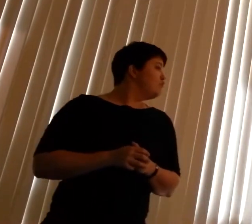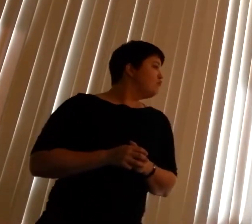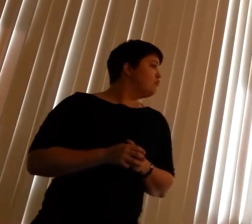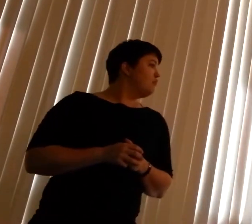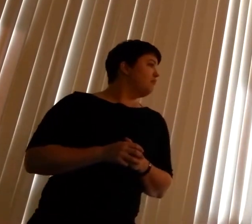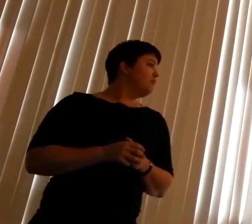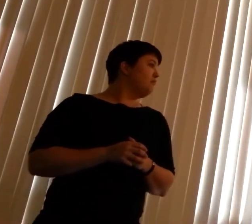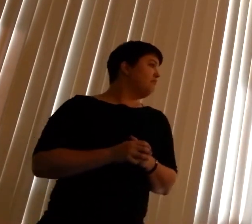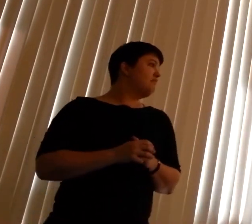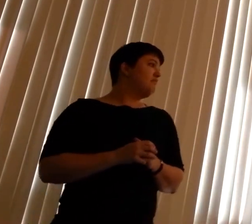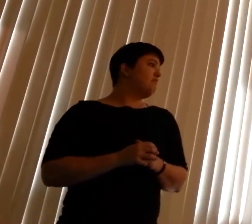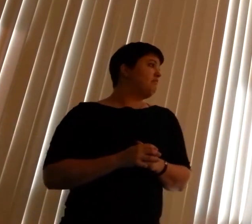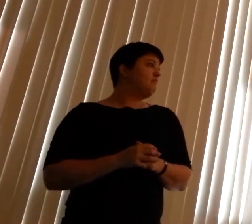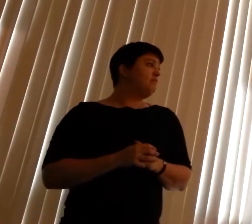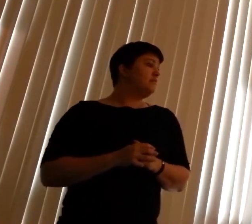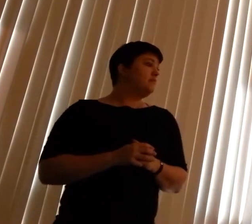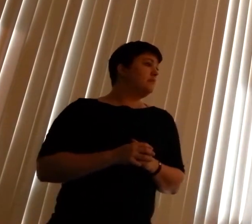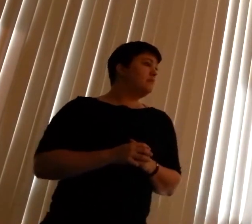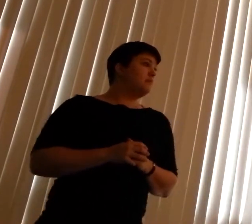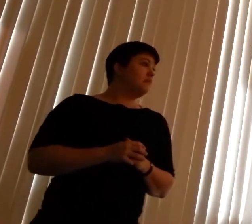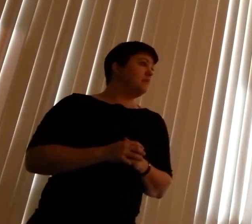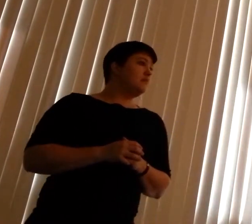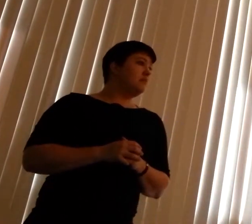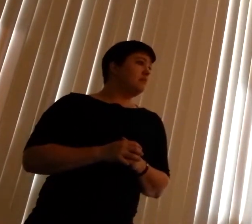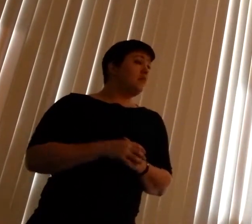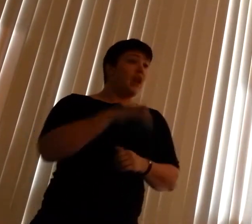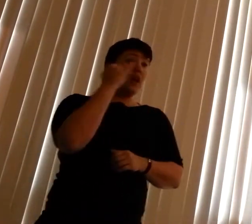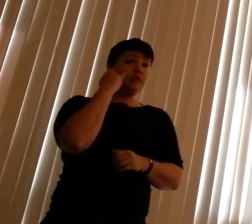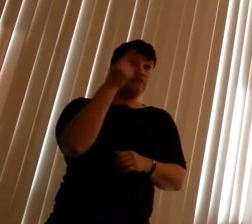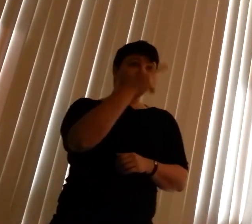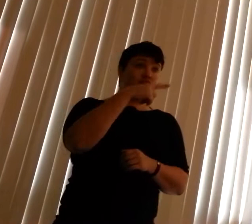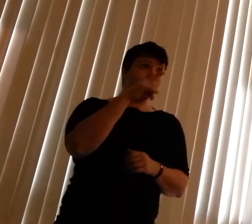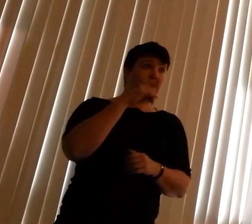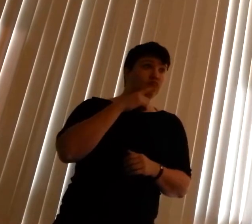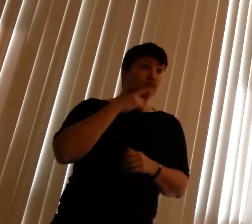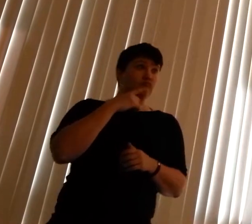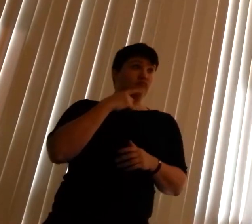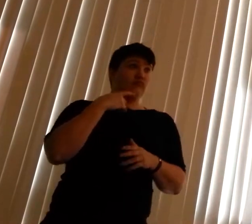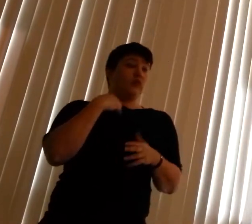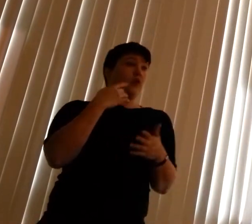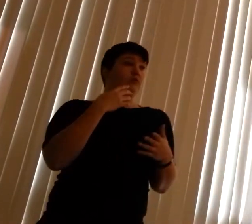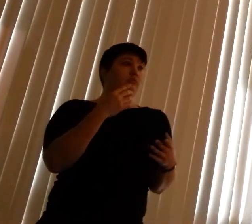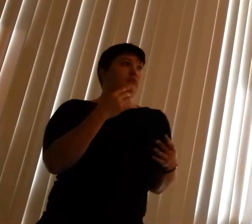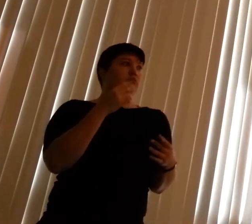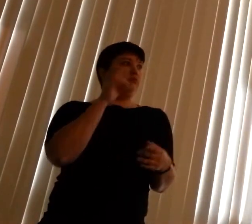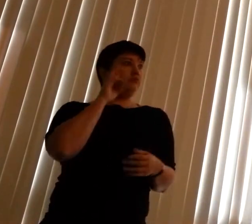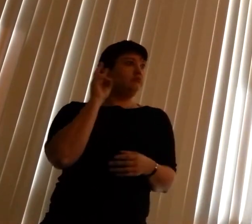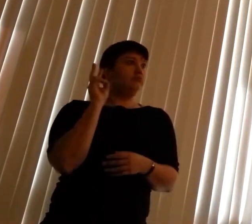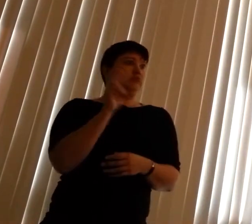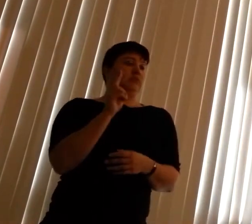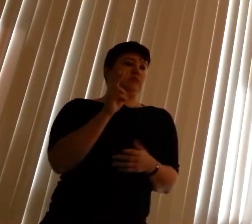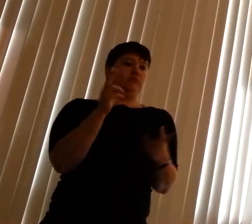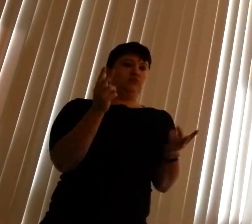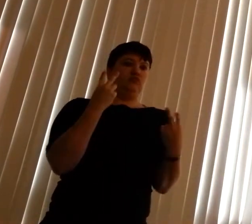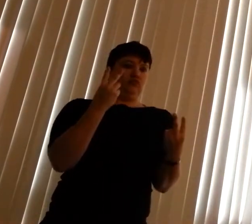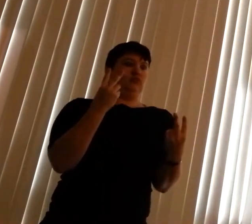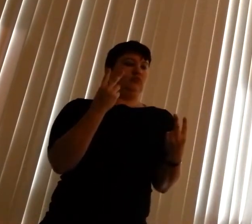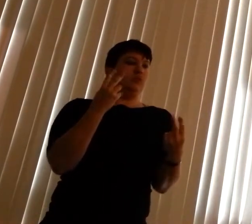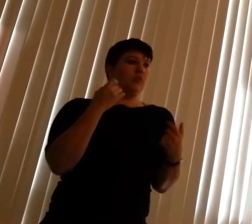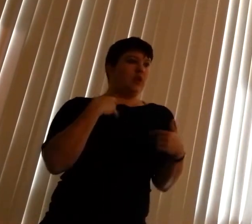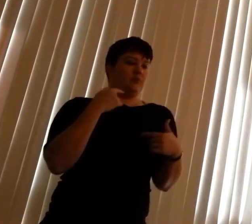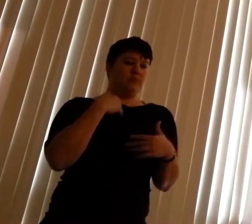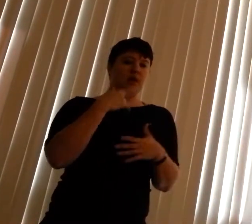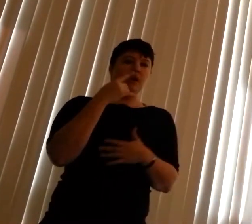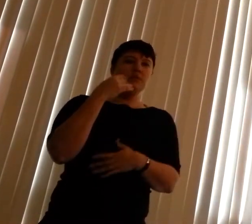I wouldn't be surprised if some of you have the following reaction to the paraplegia case and the unequal lifespan case. These cases